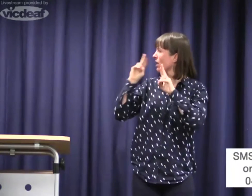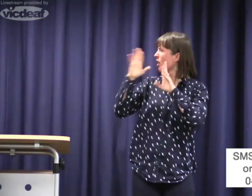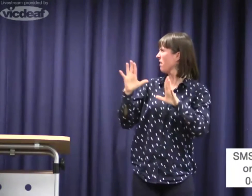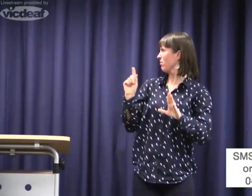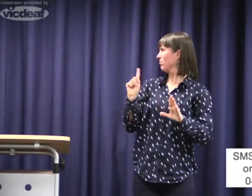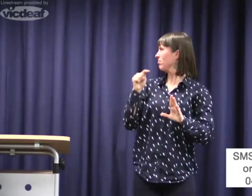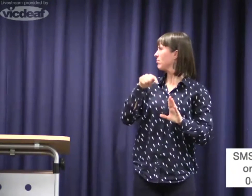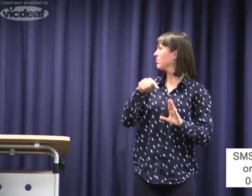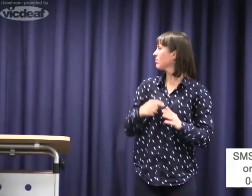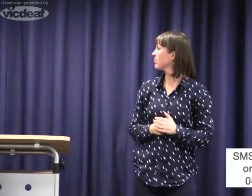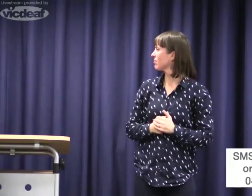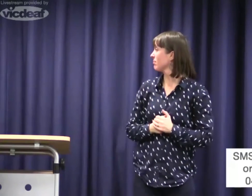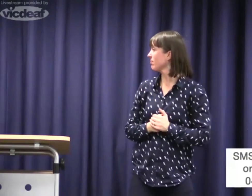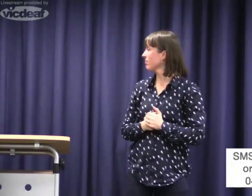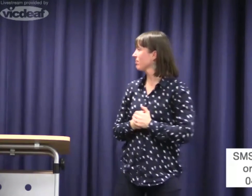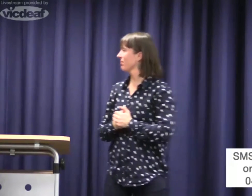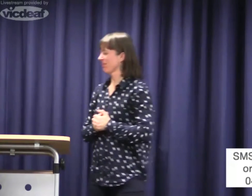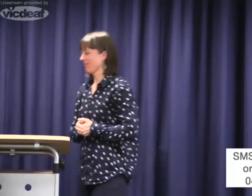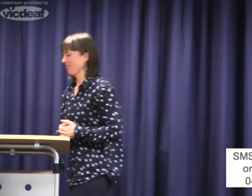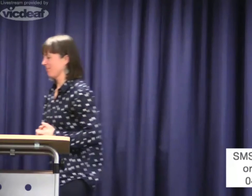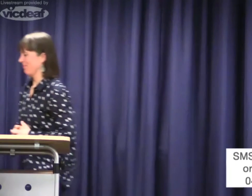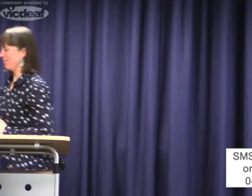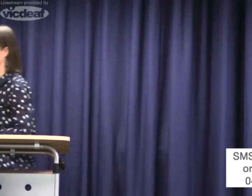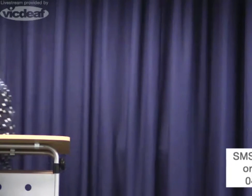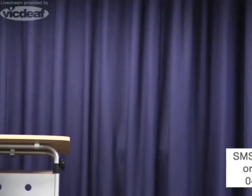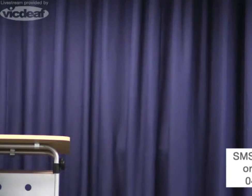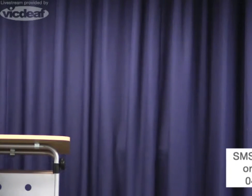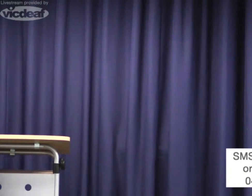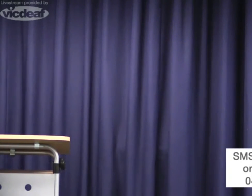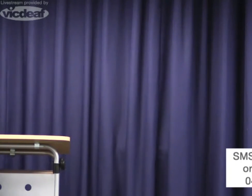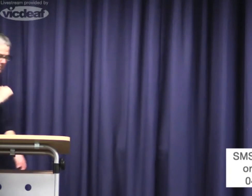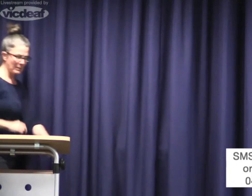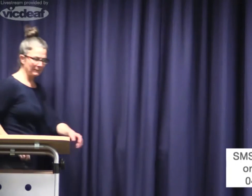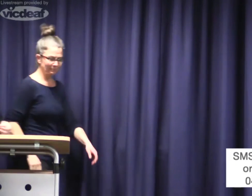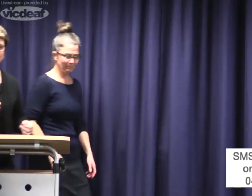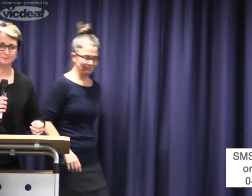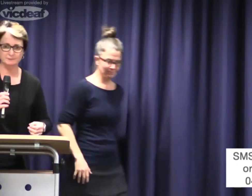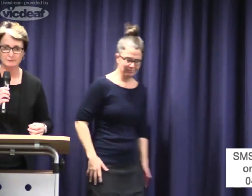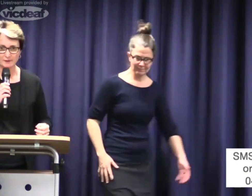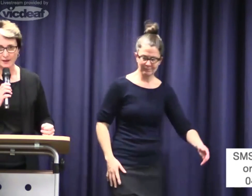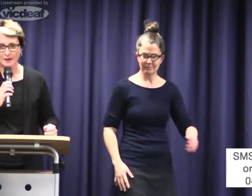share it with the audience. Can you please clarify what NICS is, Keri?